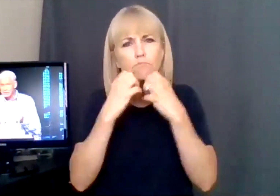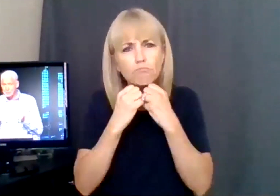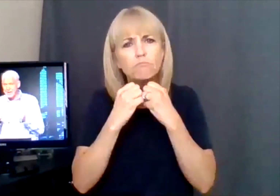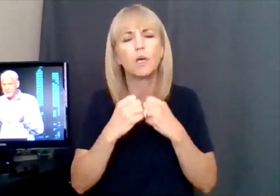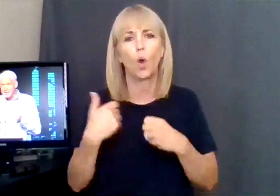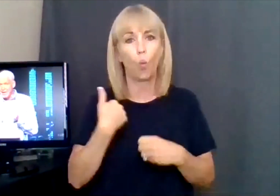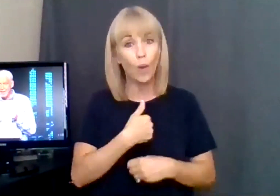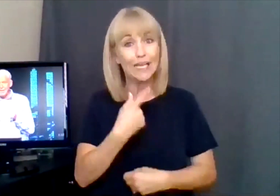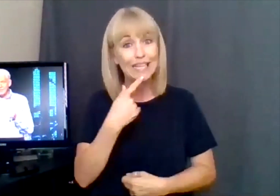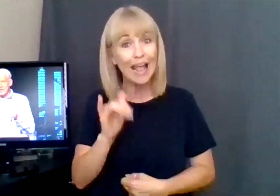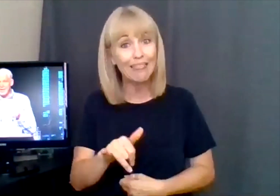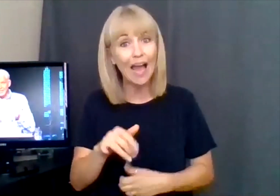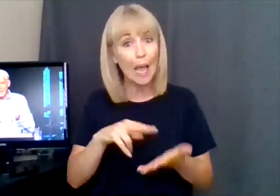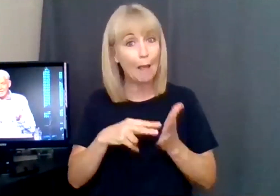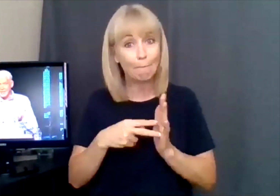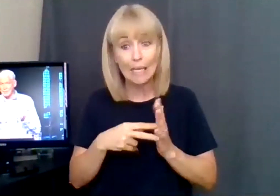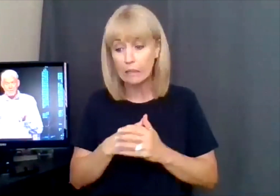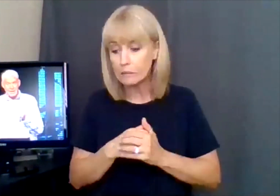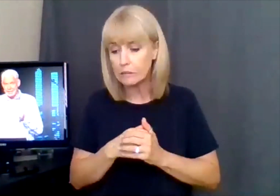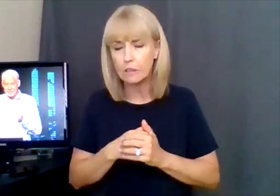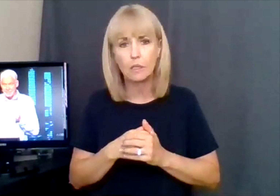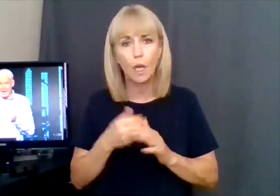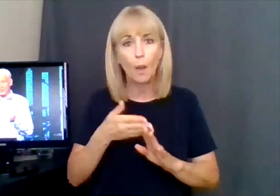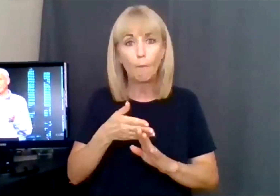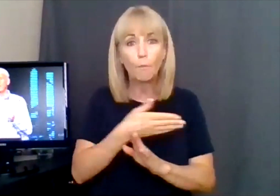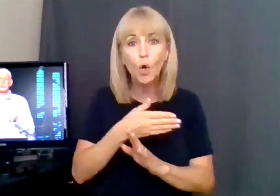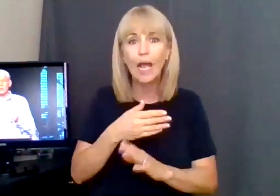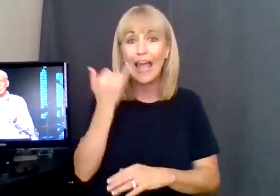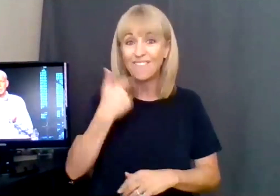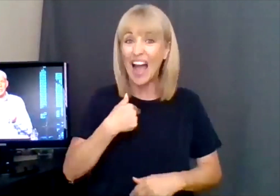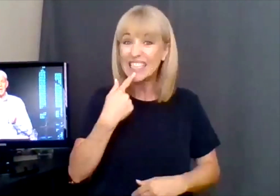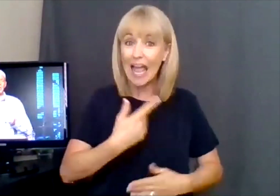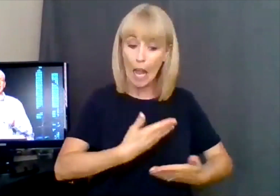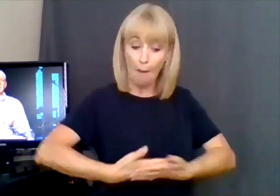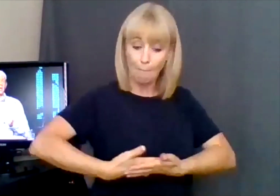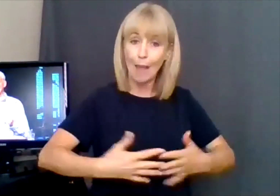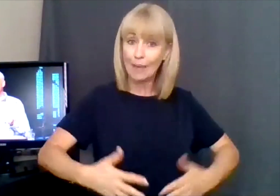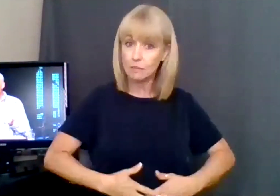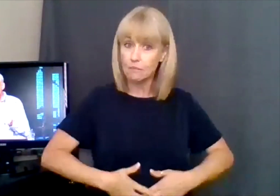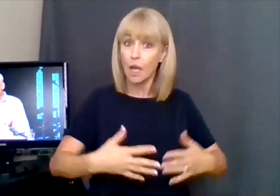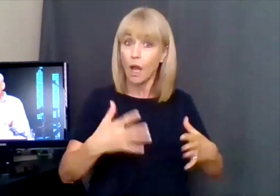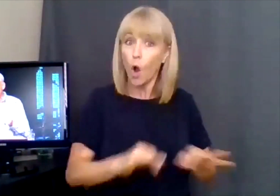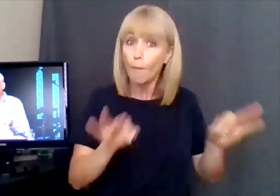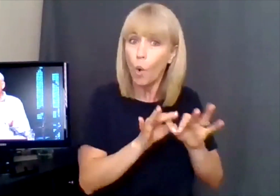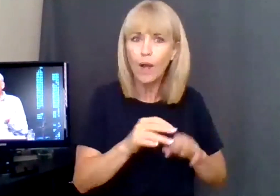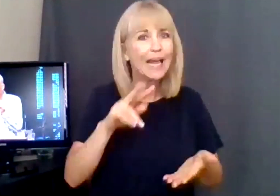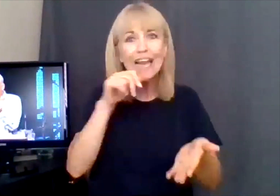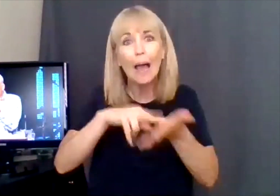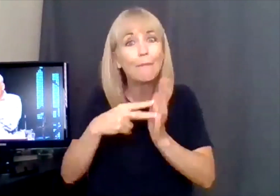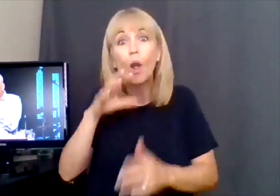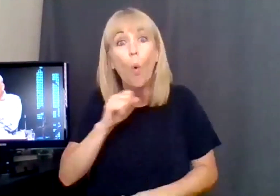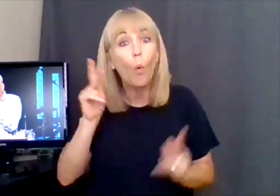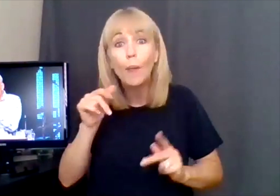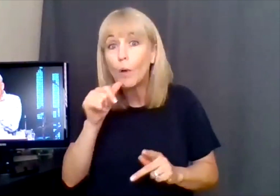unborn children matter, I'm not saying that pre-K doesn't matter or middle schoolers doesn't matter or young adults or seniors don't matter. I'm just